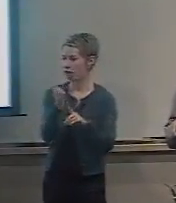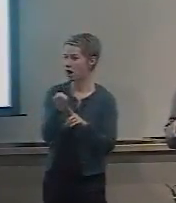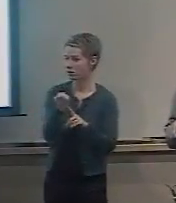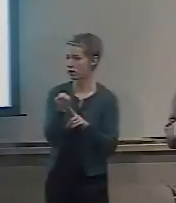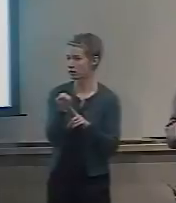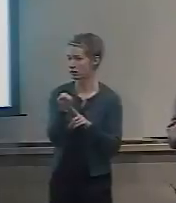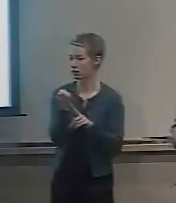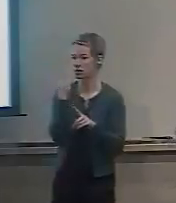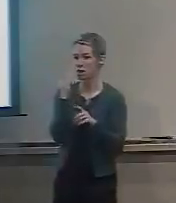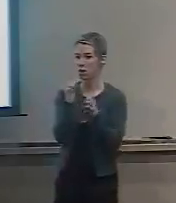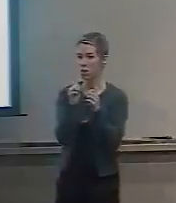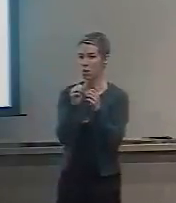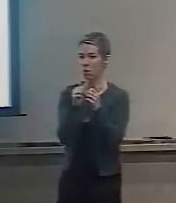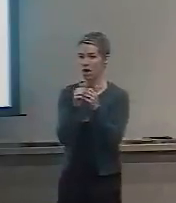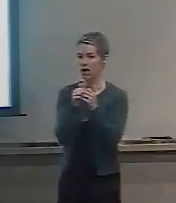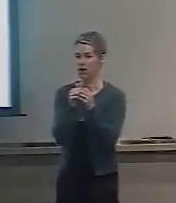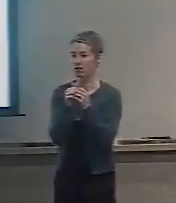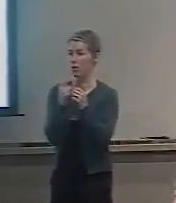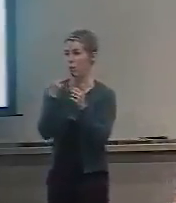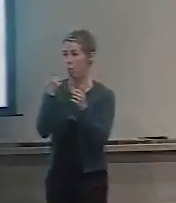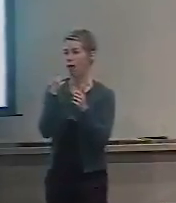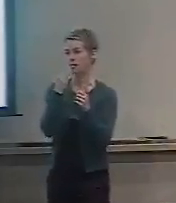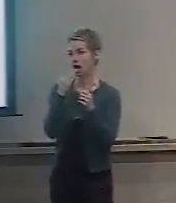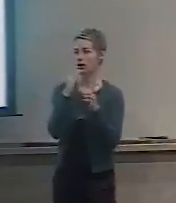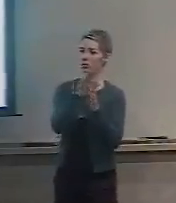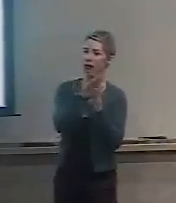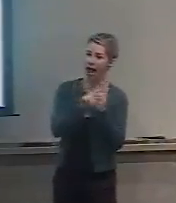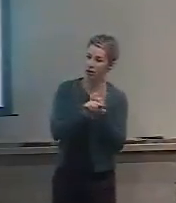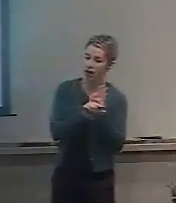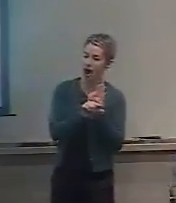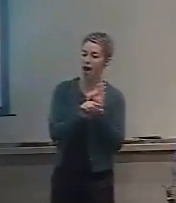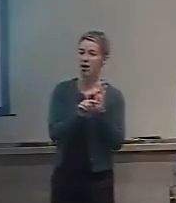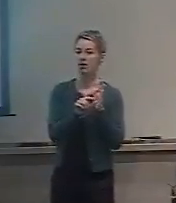with a one color background.